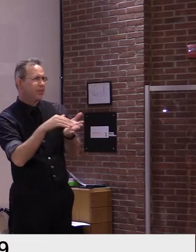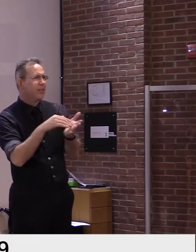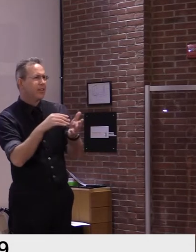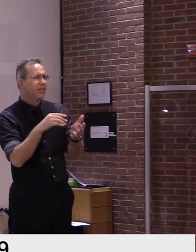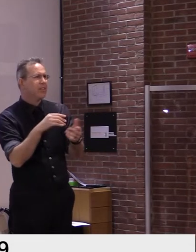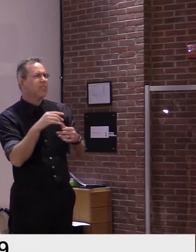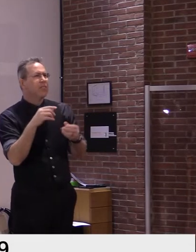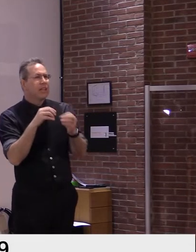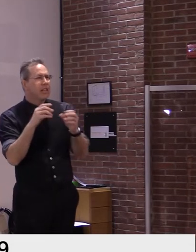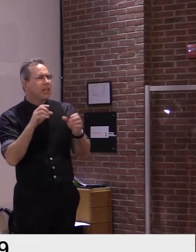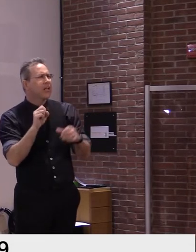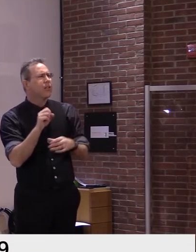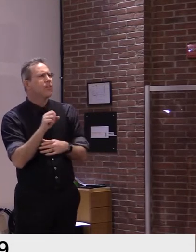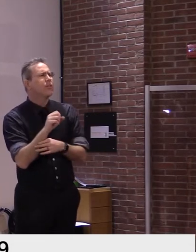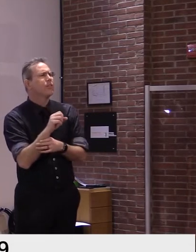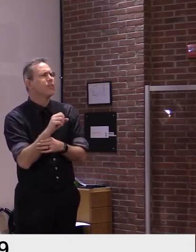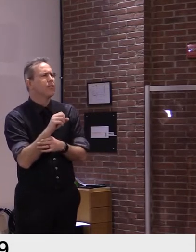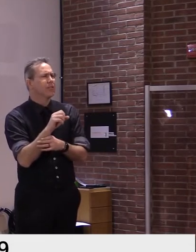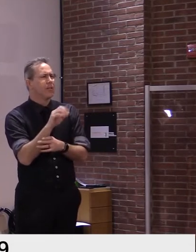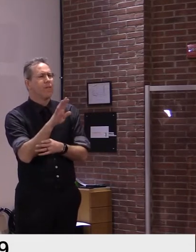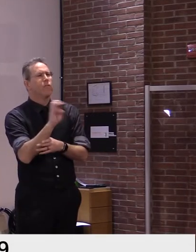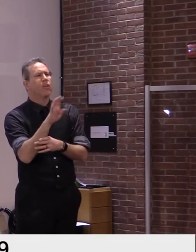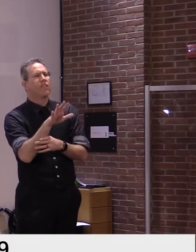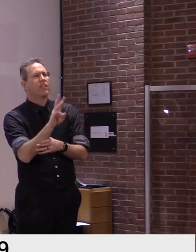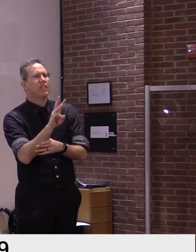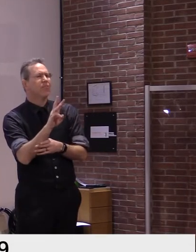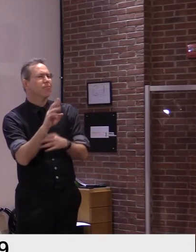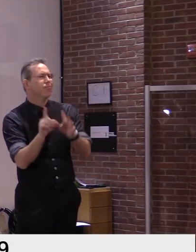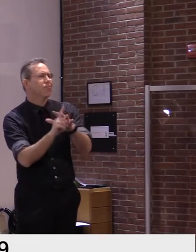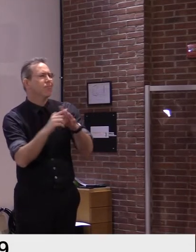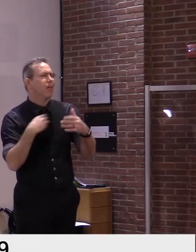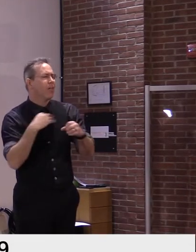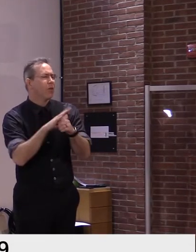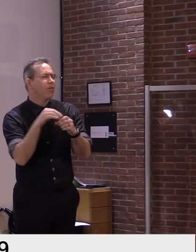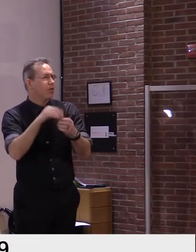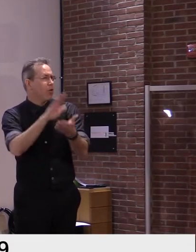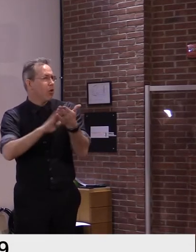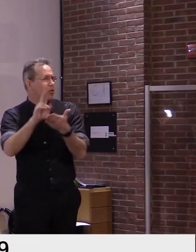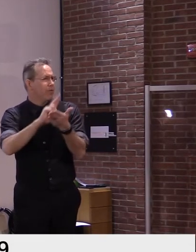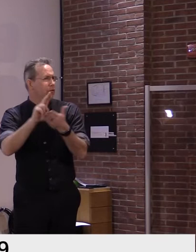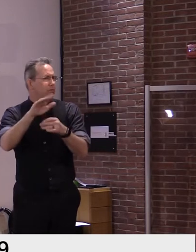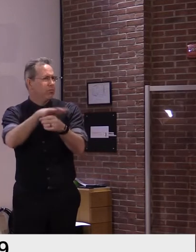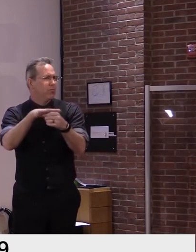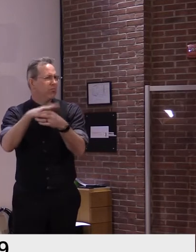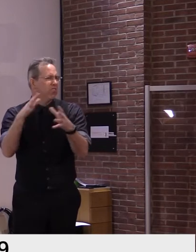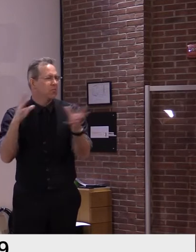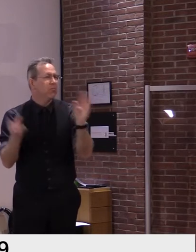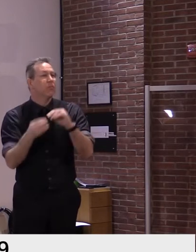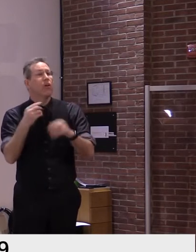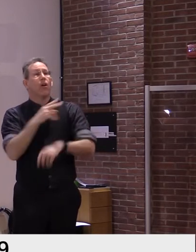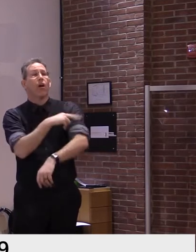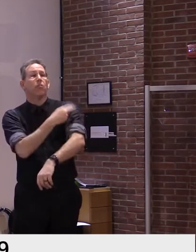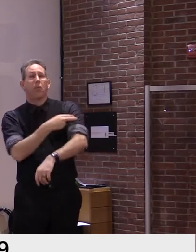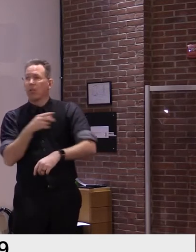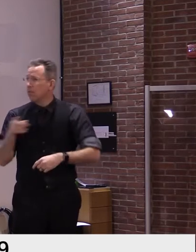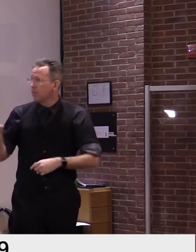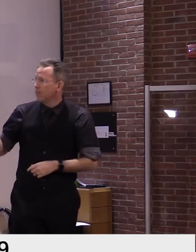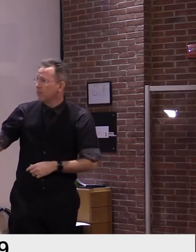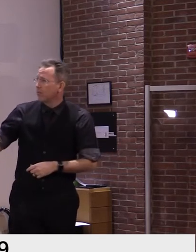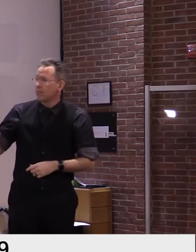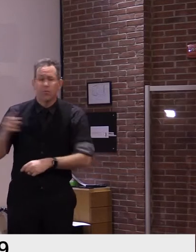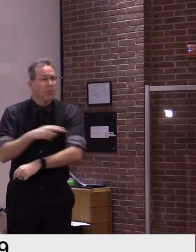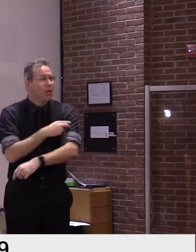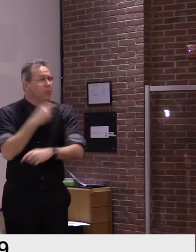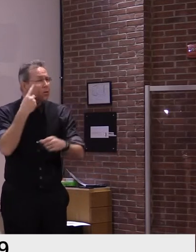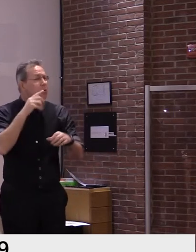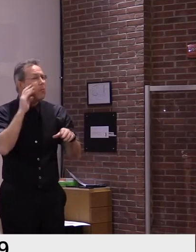hospitalizations, we continue to see our numbers drop and the 7-day average falling rapidly for general hospital beds. The ICU numbers